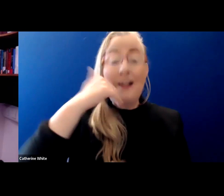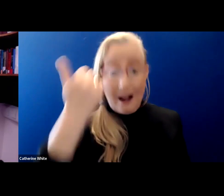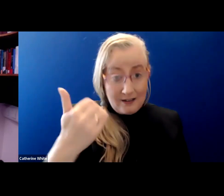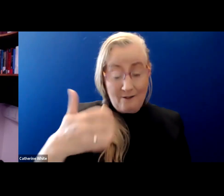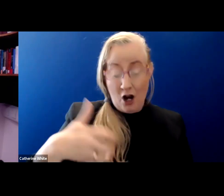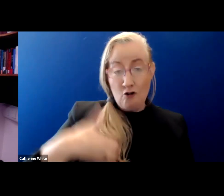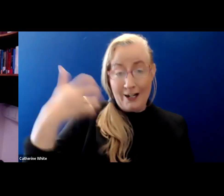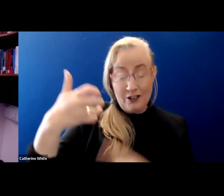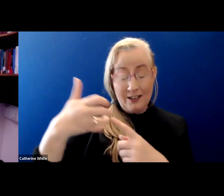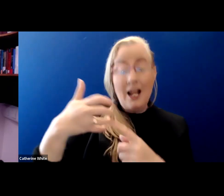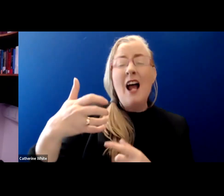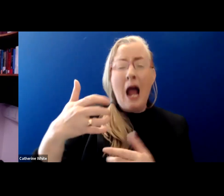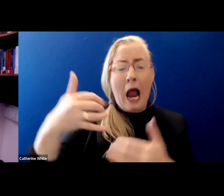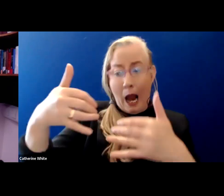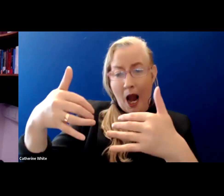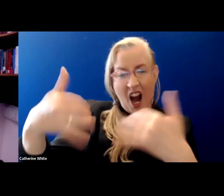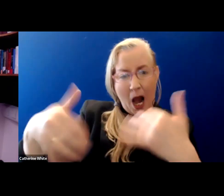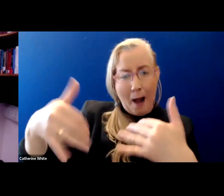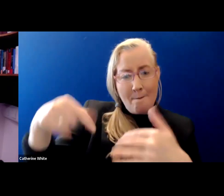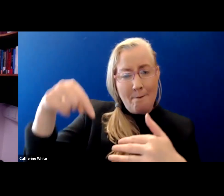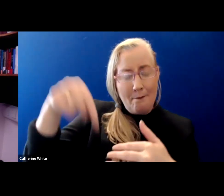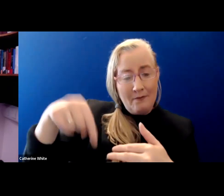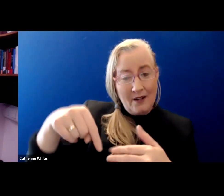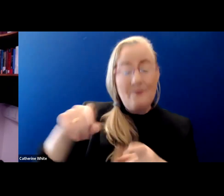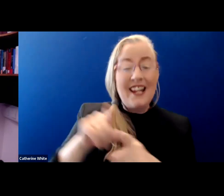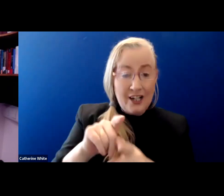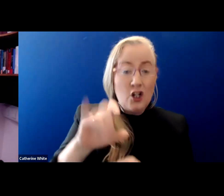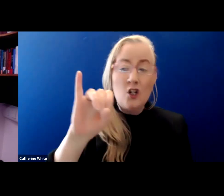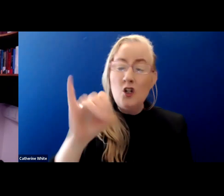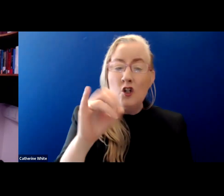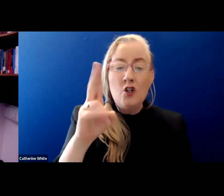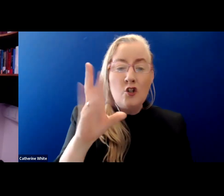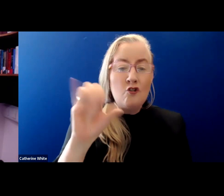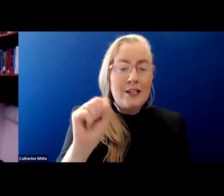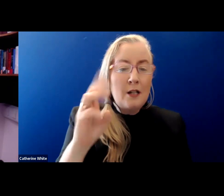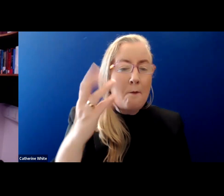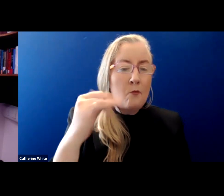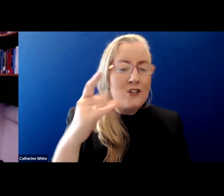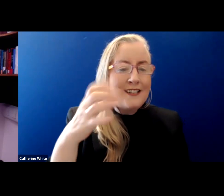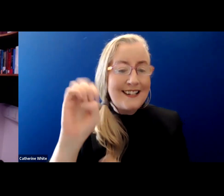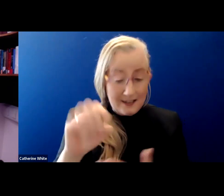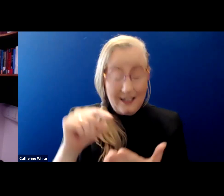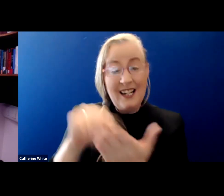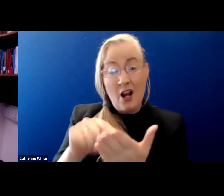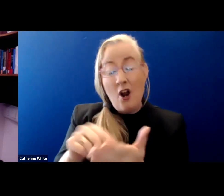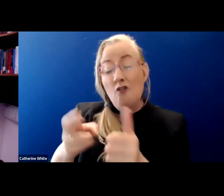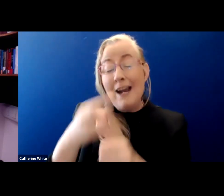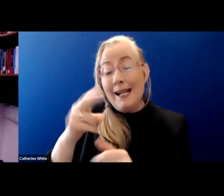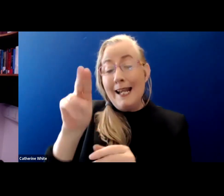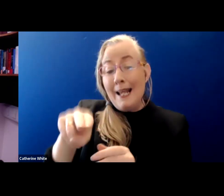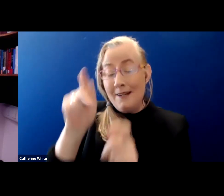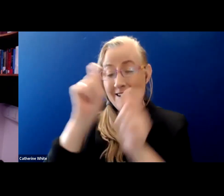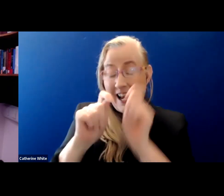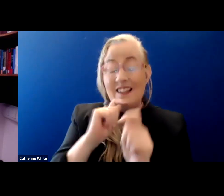And harm has been interpreted broadly in the jurisprudence to date, and thus a wide range of persons could readily be considered